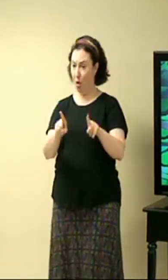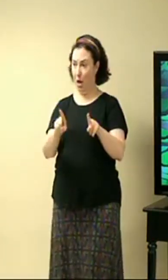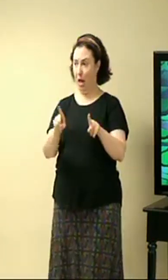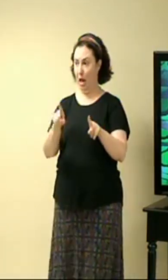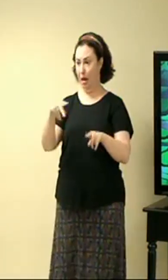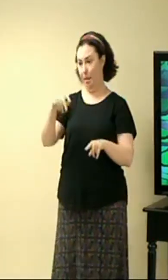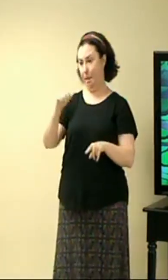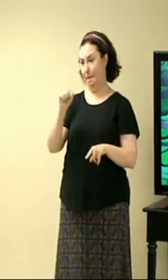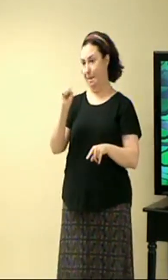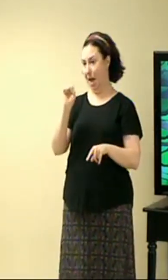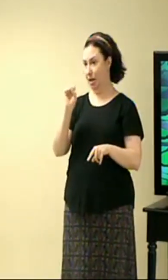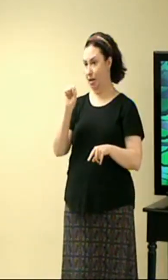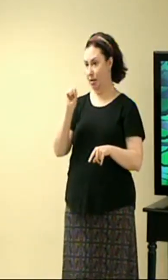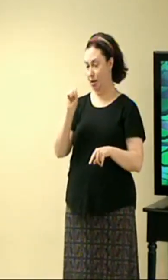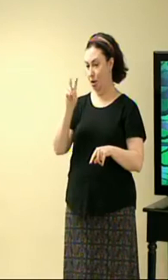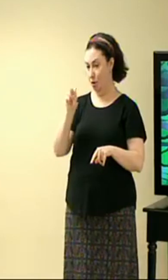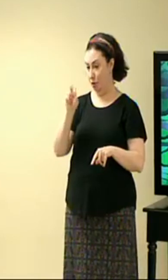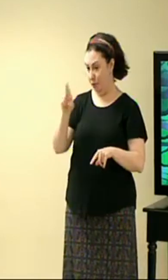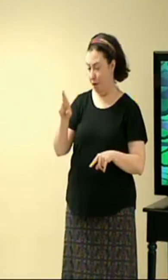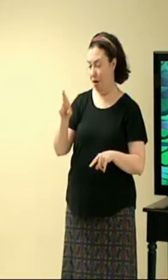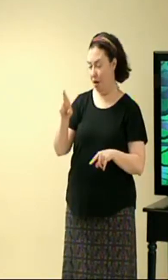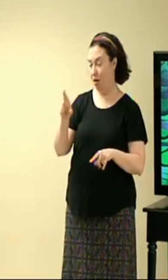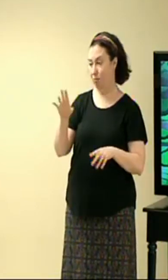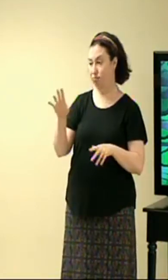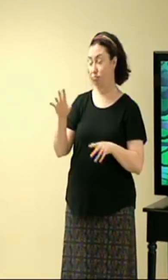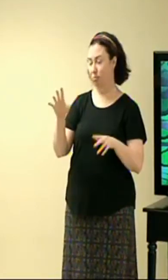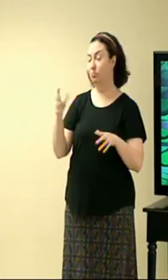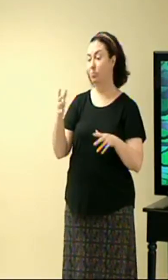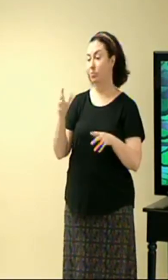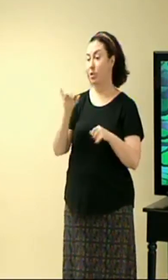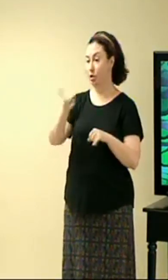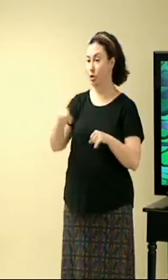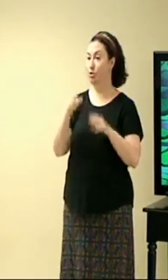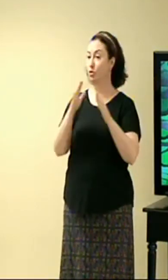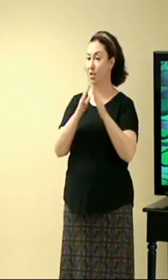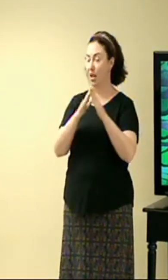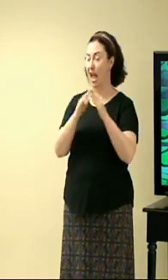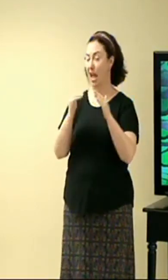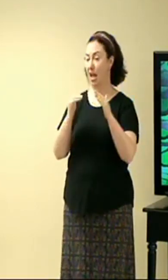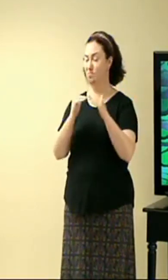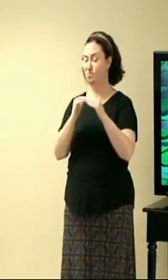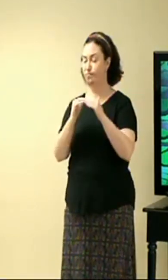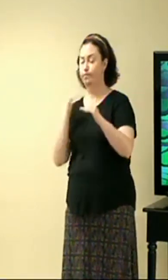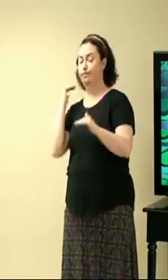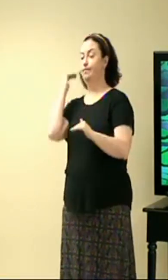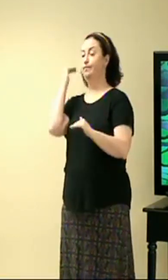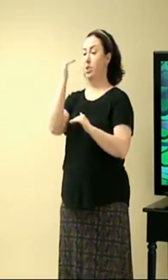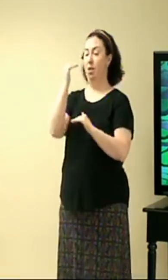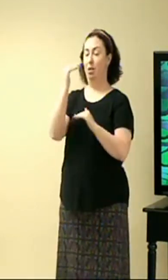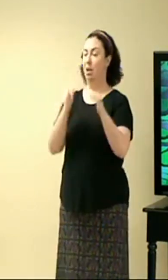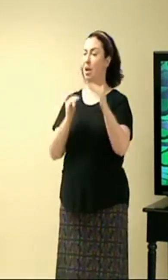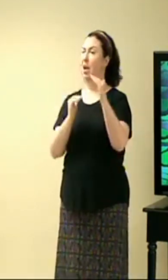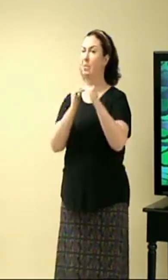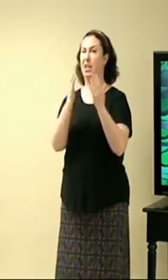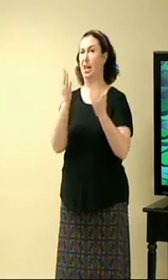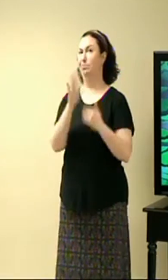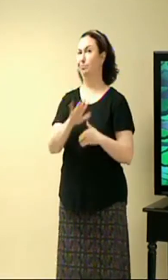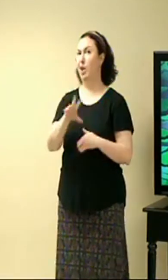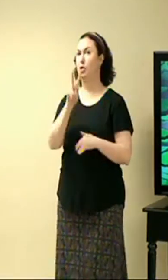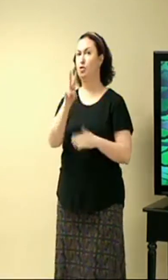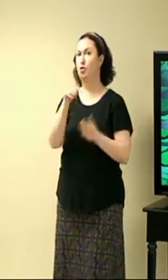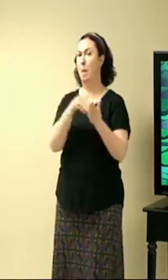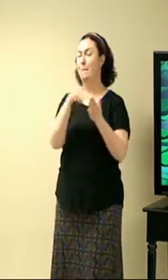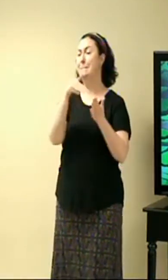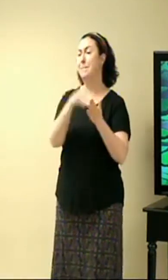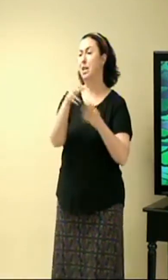1 million to 2 million people. The best scenario, the best metaphor I can think of is Sturgis. If you've ever been on the motorcycle rally in Sturgis,